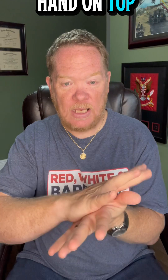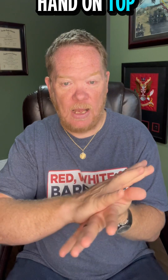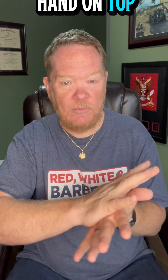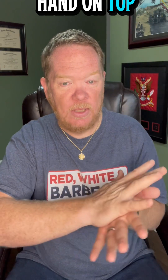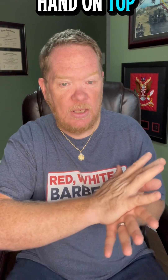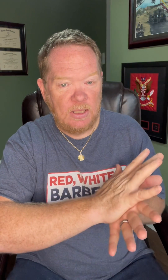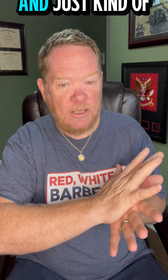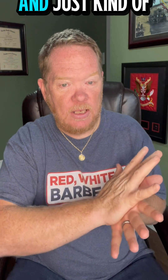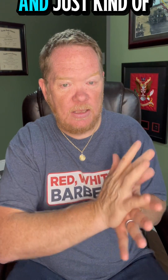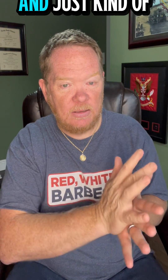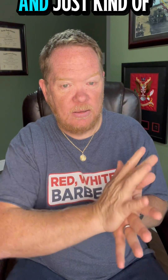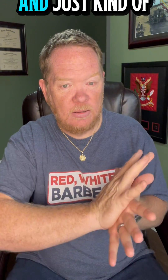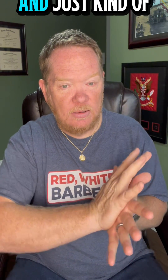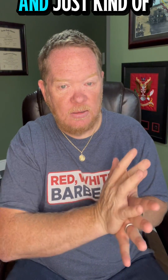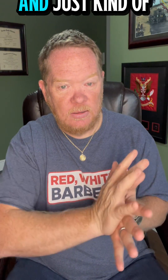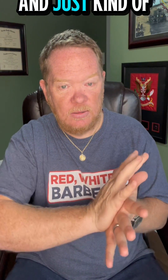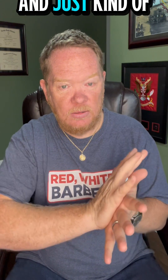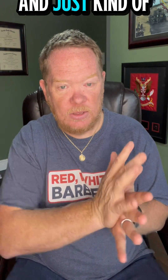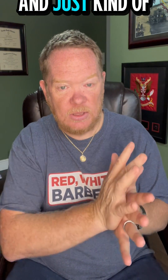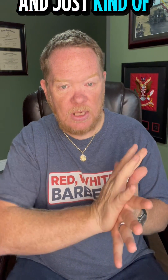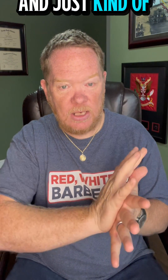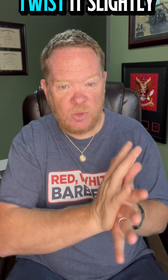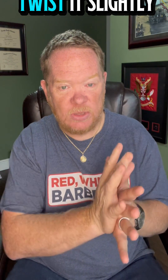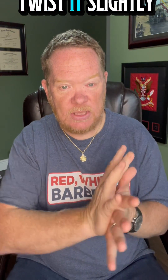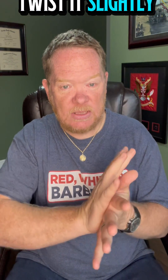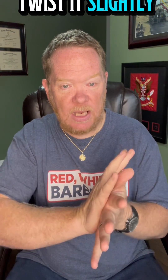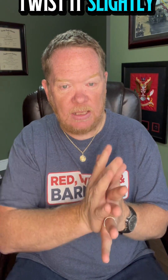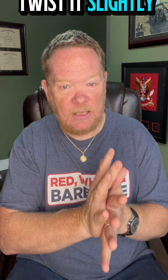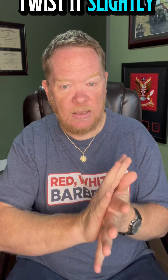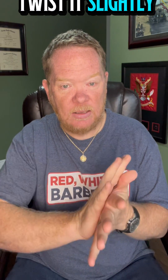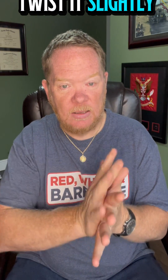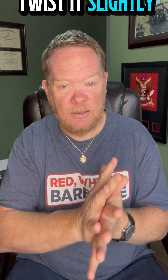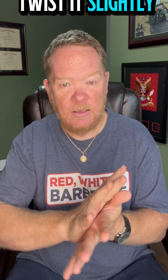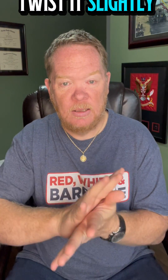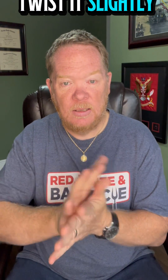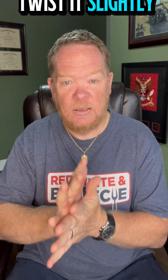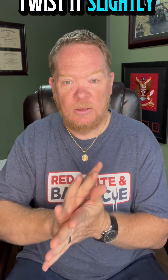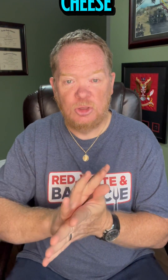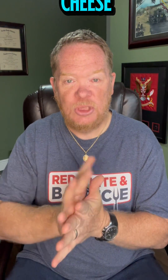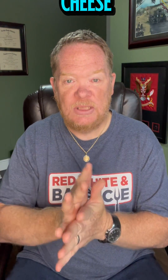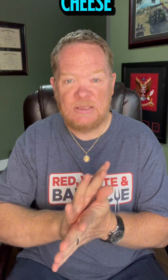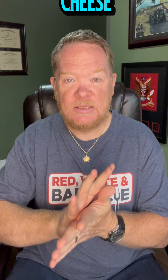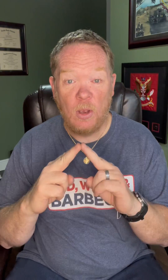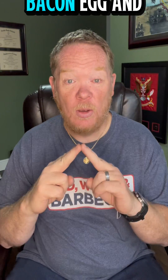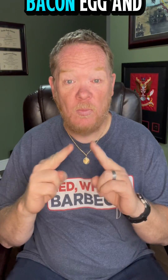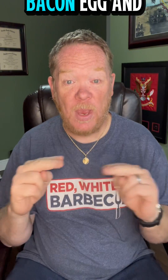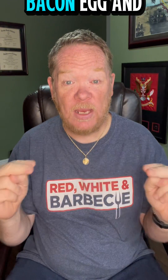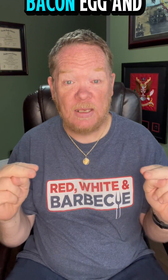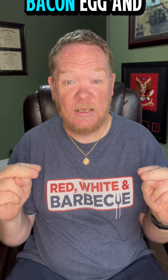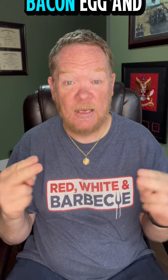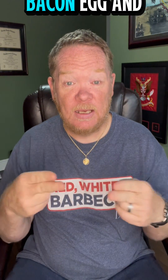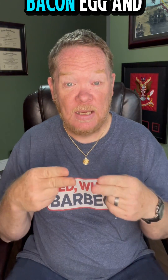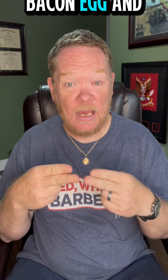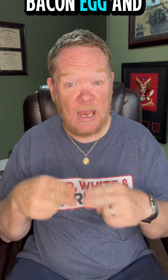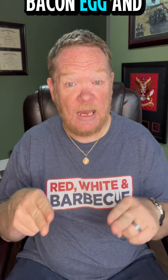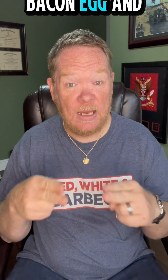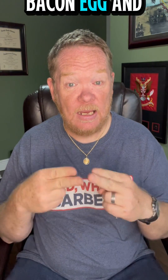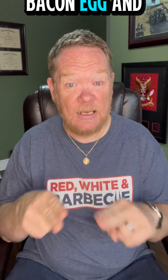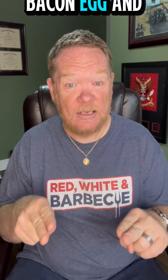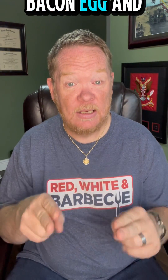top, and just kind of twist it slightly. Cheese. Bacon, egg,